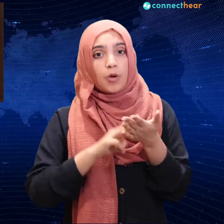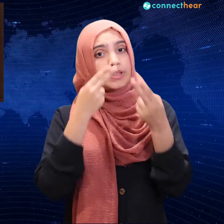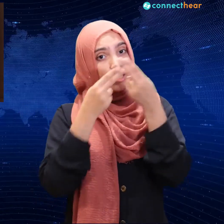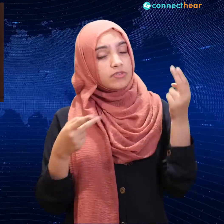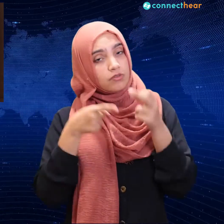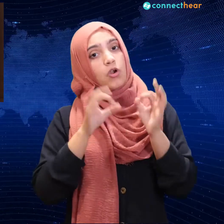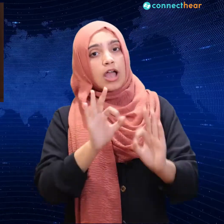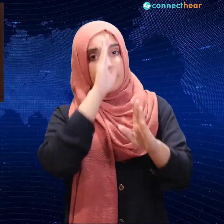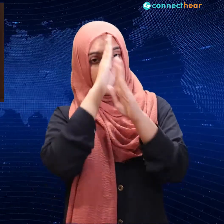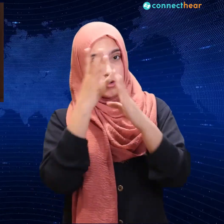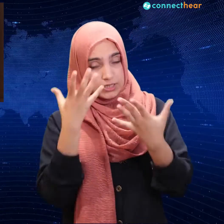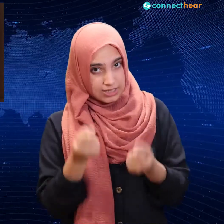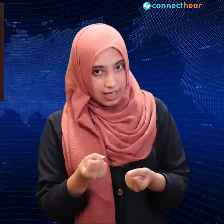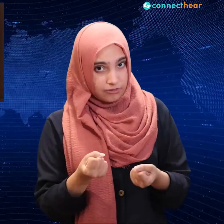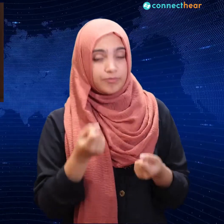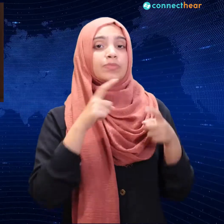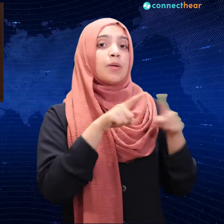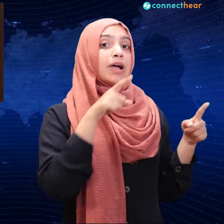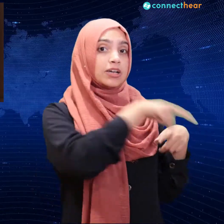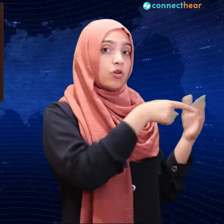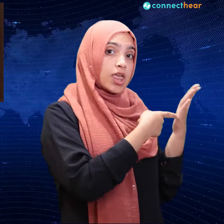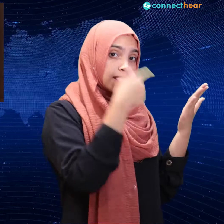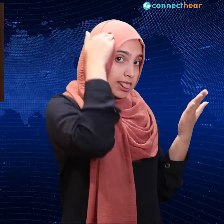Taliban, what we hope is, in time,